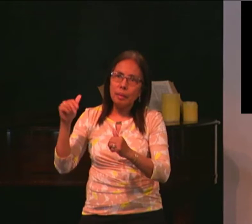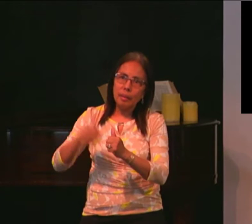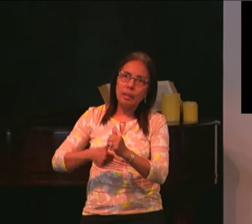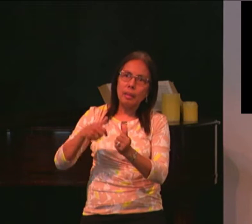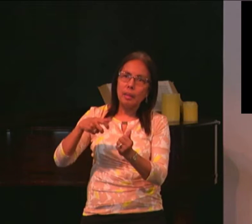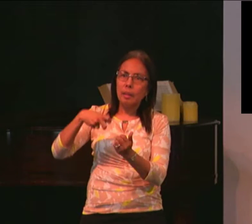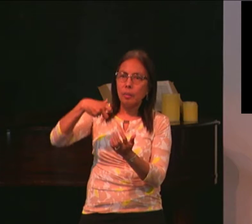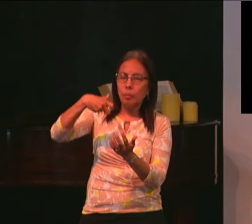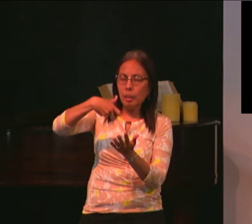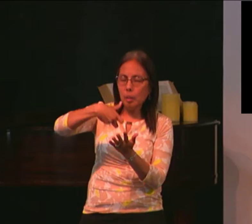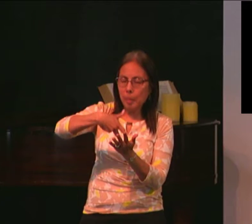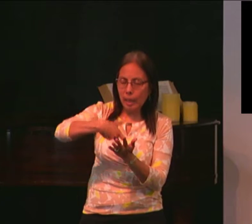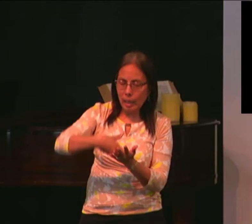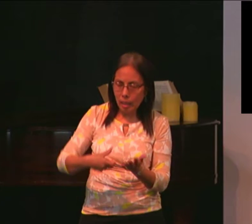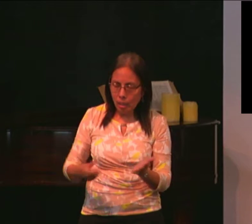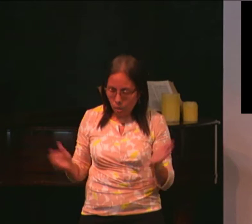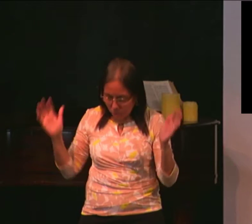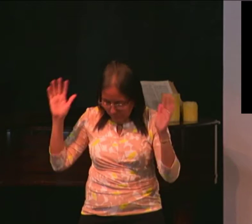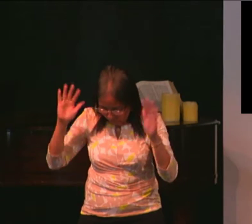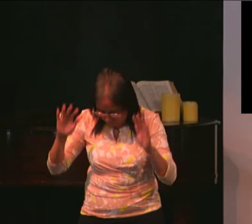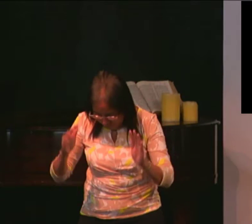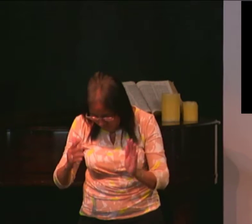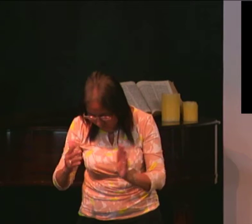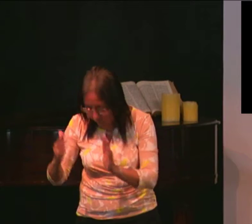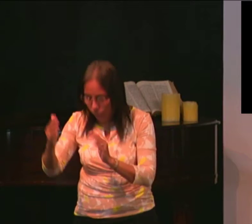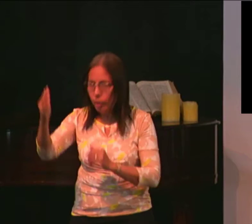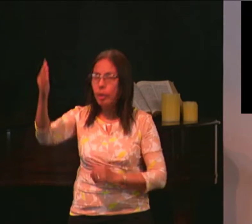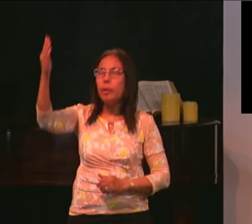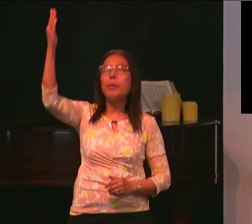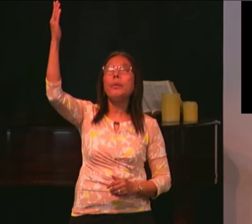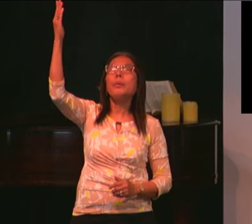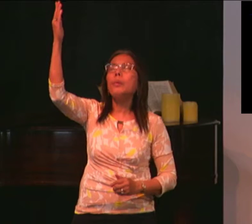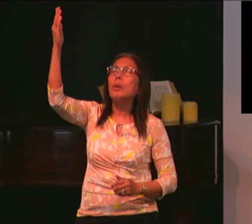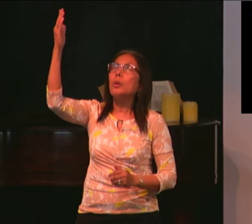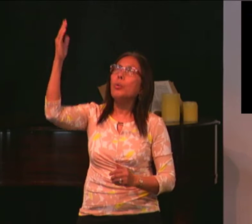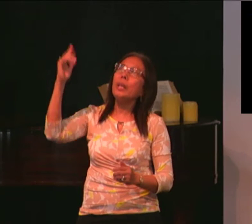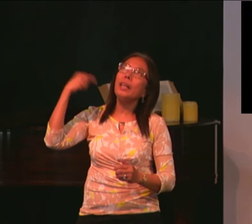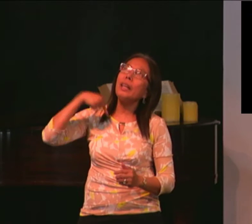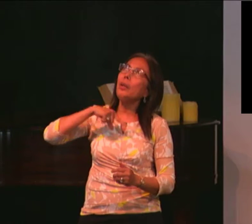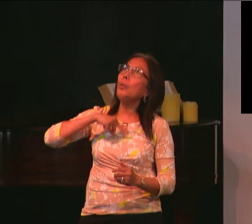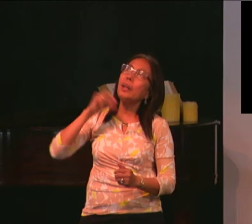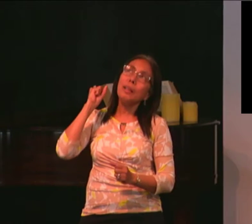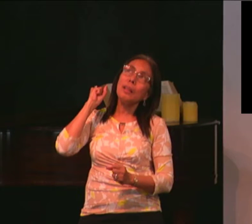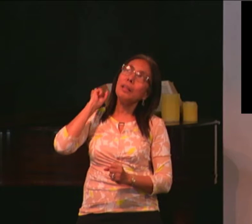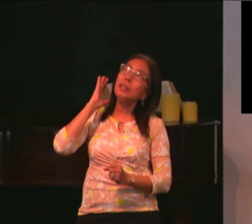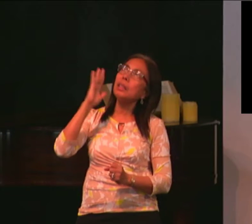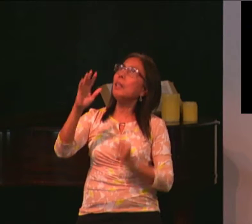knee will bow before you. We will